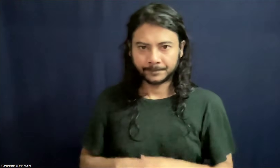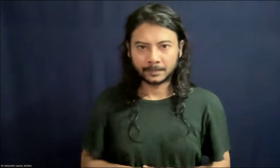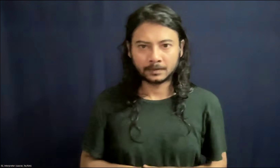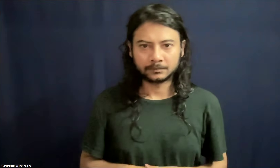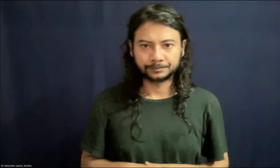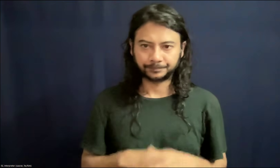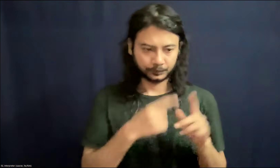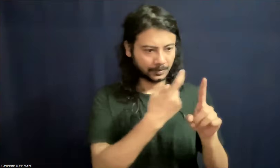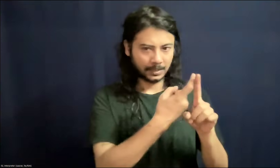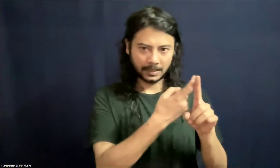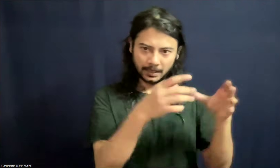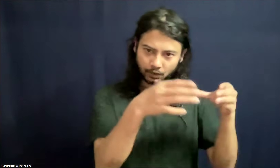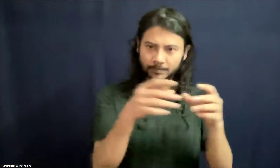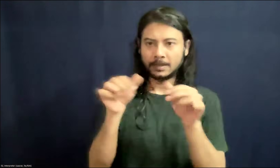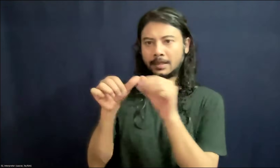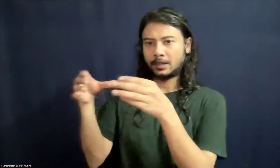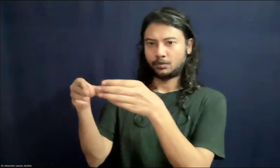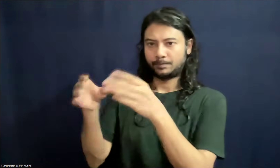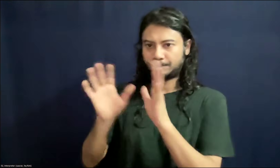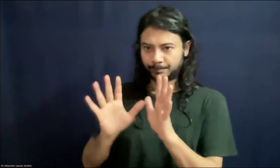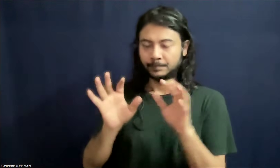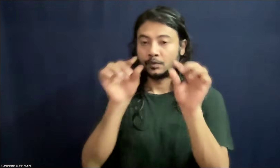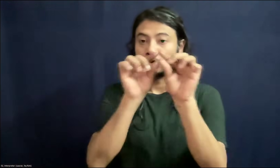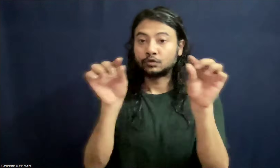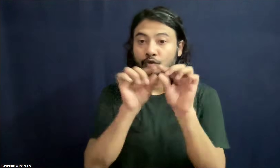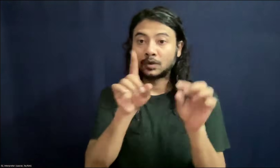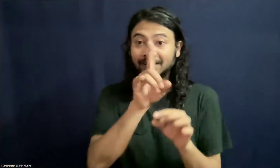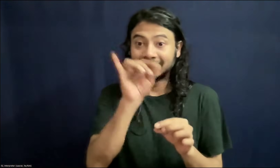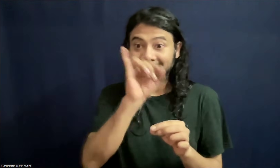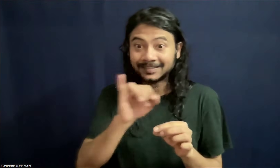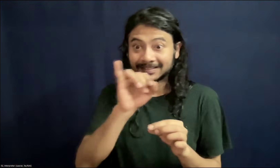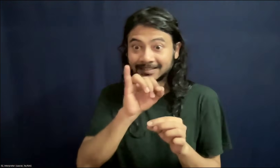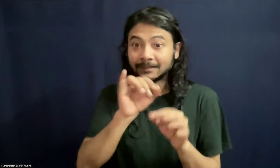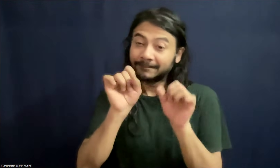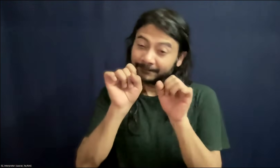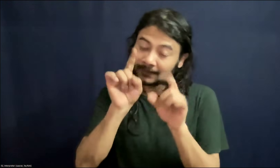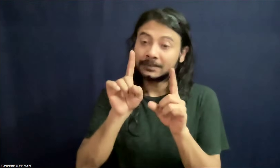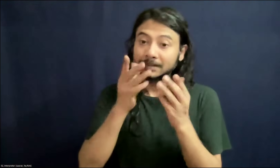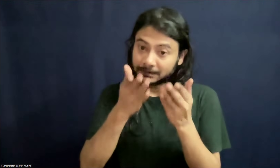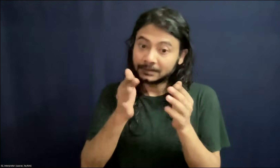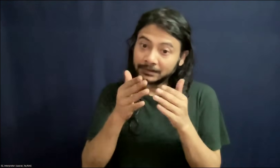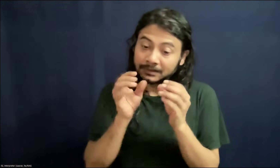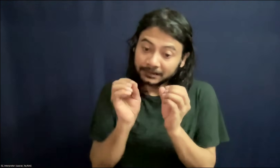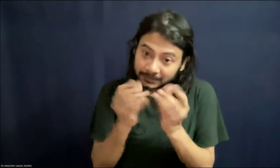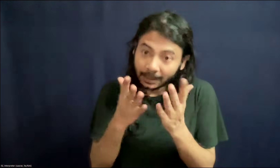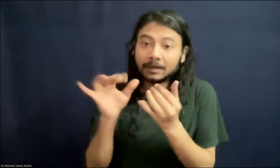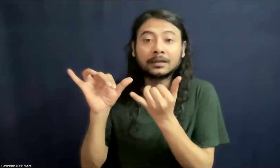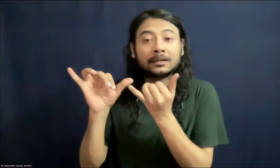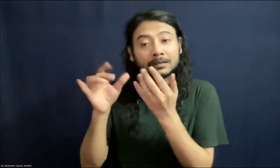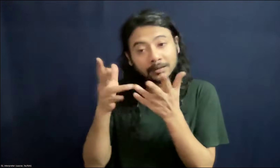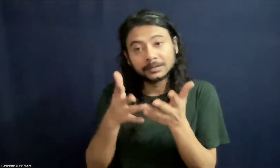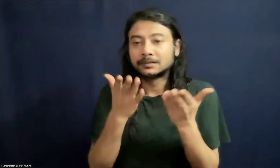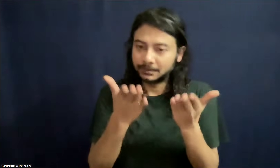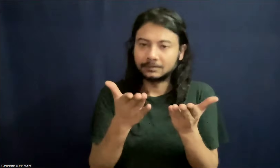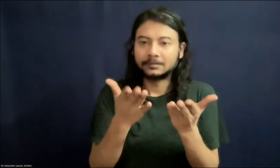Okay, so Krishna is beginning this 16th verse by saying that there are two kind of people. One is Kshar and one is Akshar.